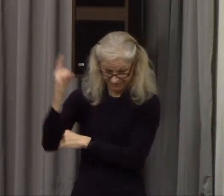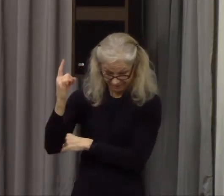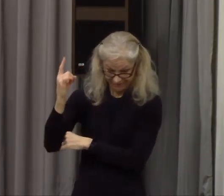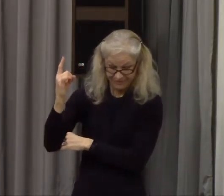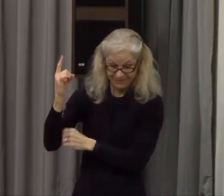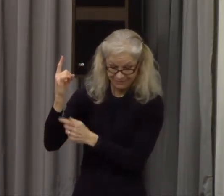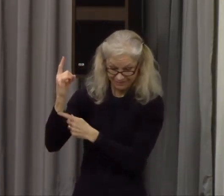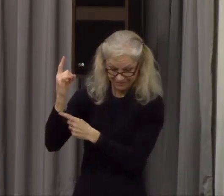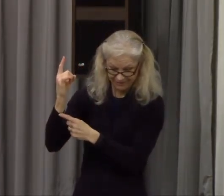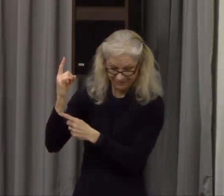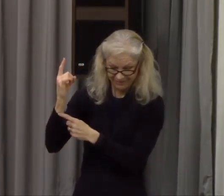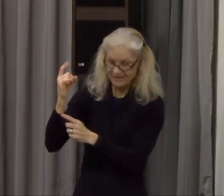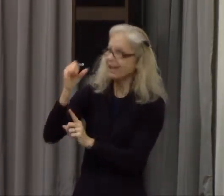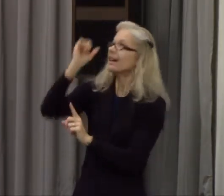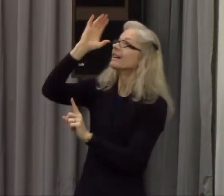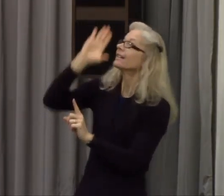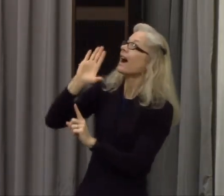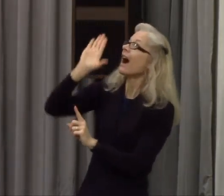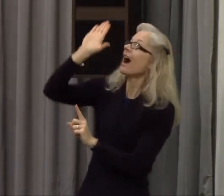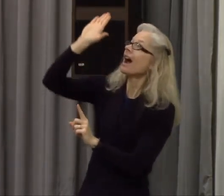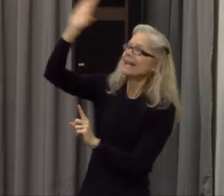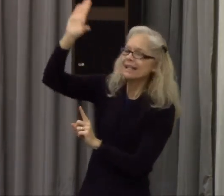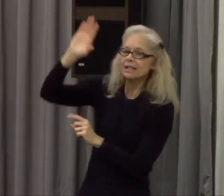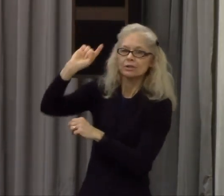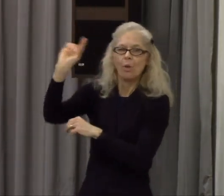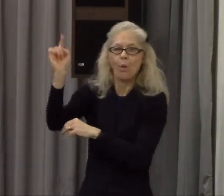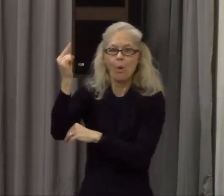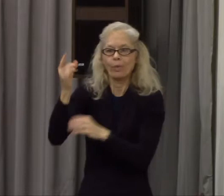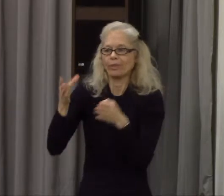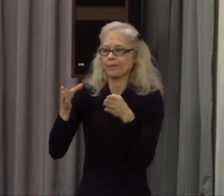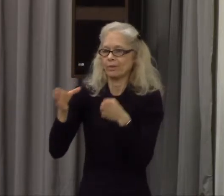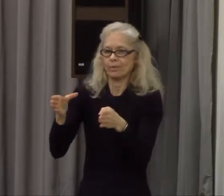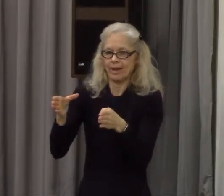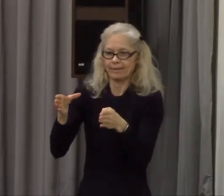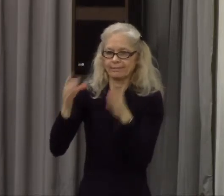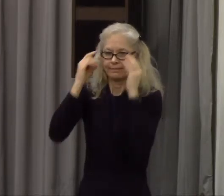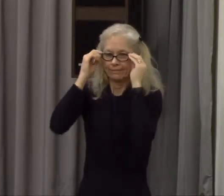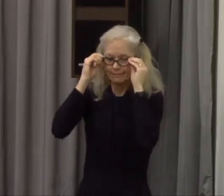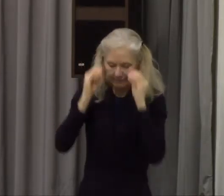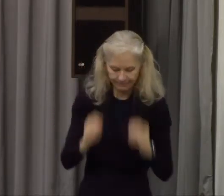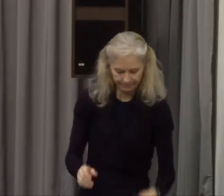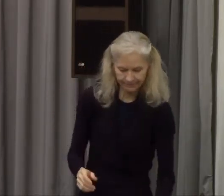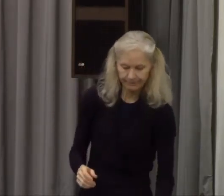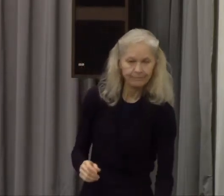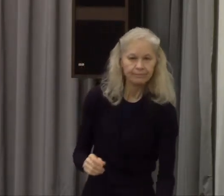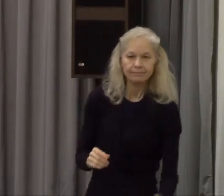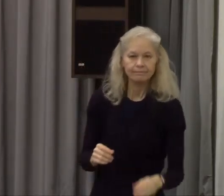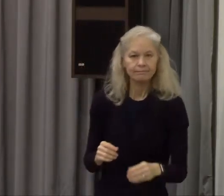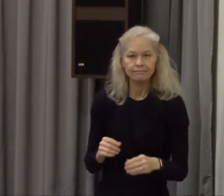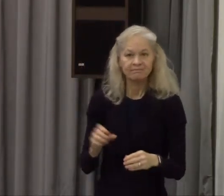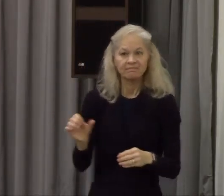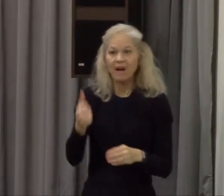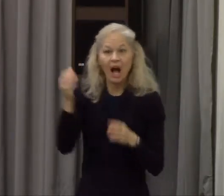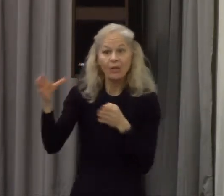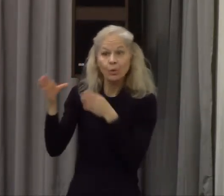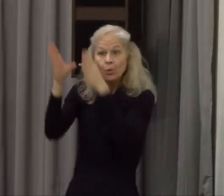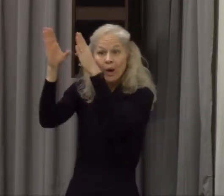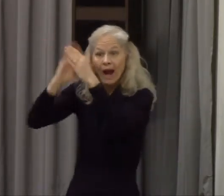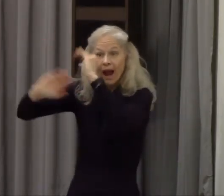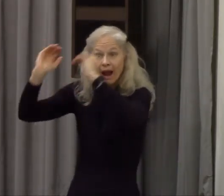with divine salvation. Simeon says, Lord, now lettest thy servant depart in peace, according to